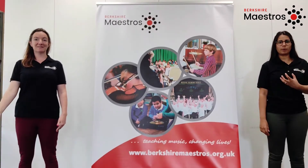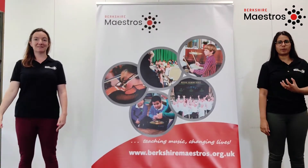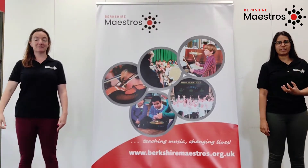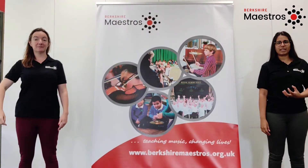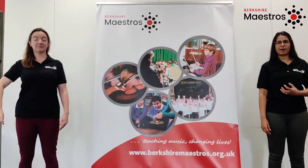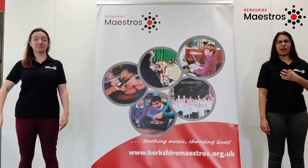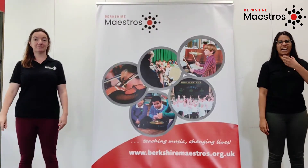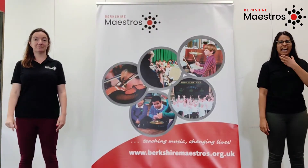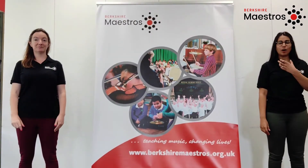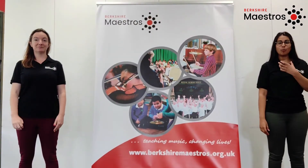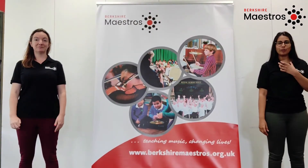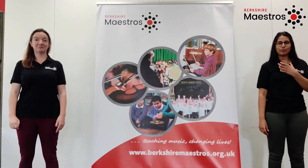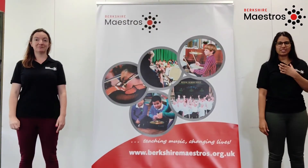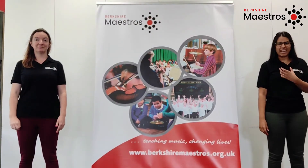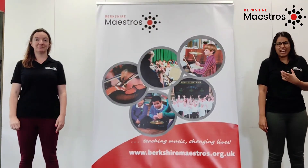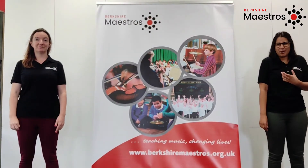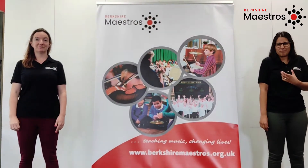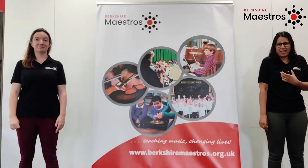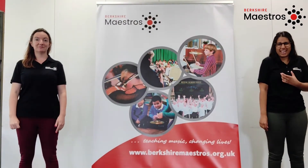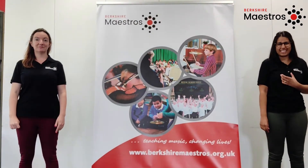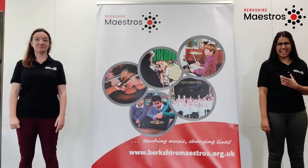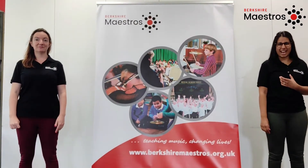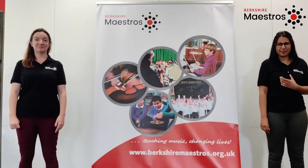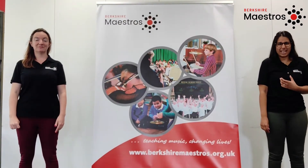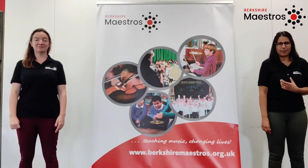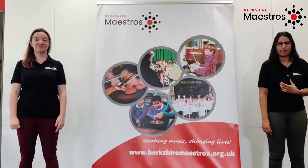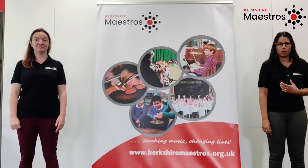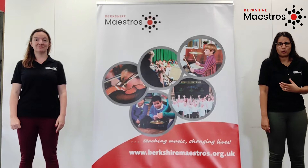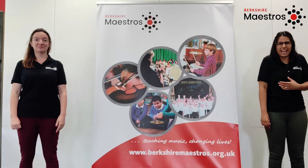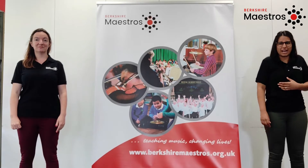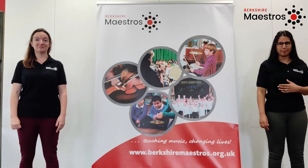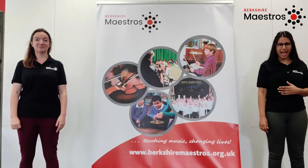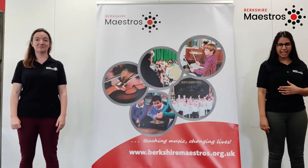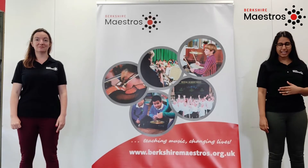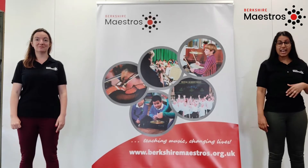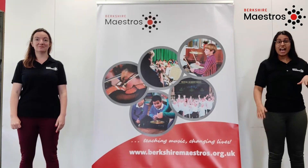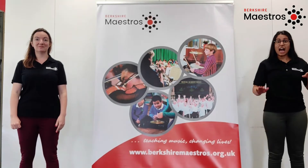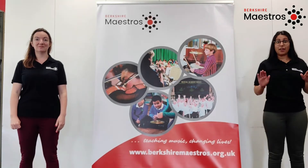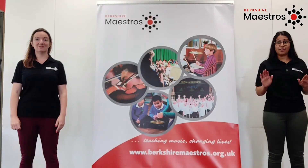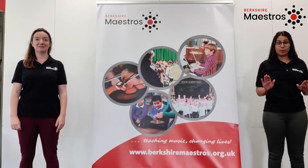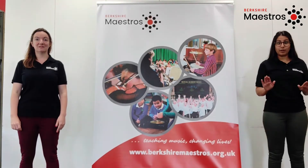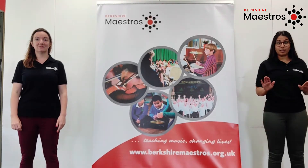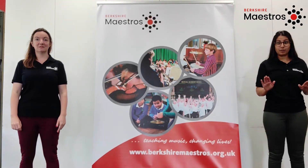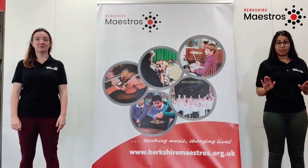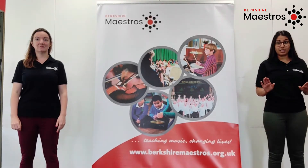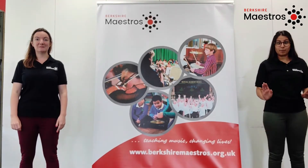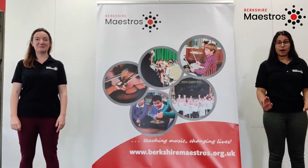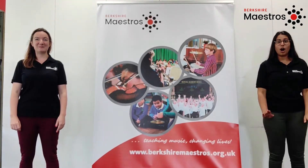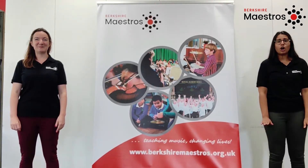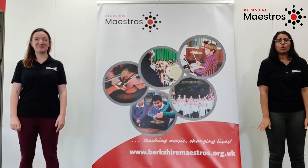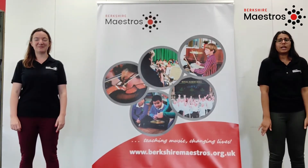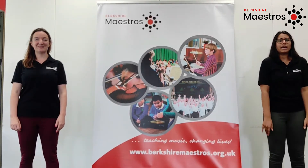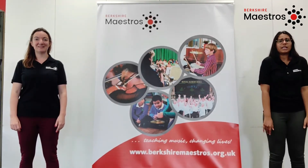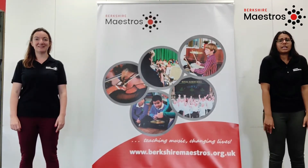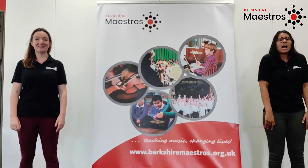were thinking about our cowboy voice, and up, then a down, and a forward, and a back. And then we're going to be thinking about our queen,